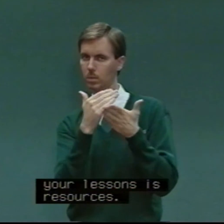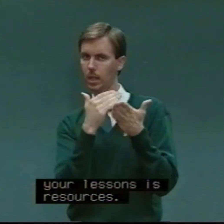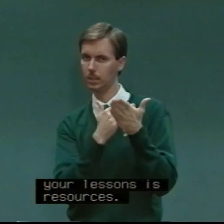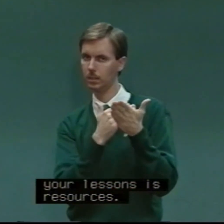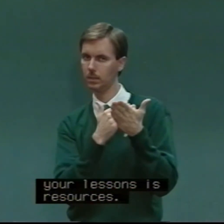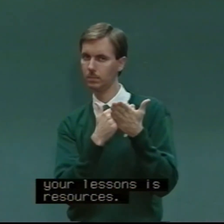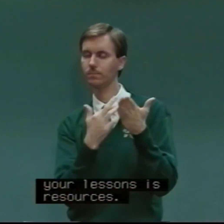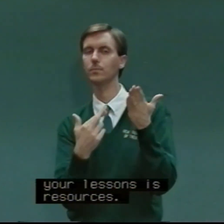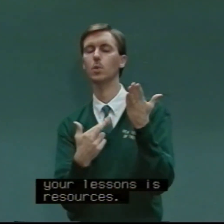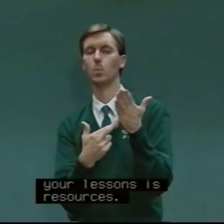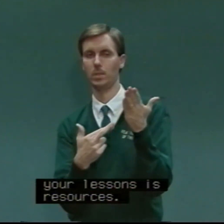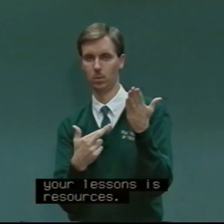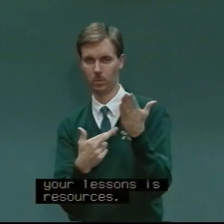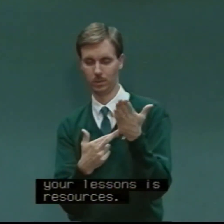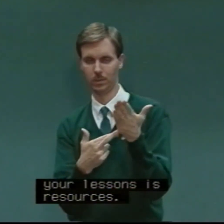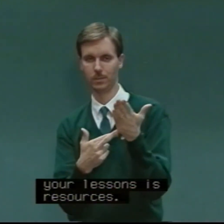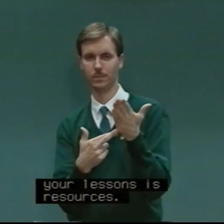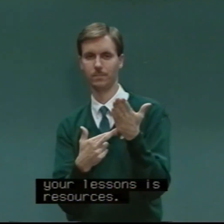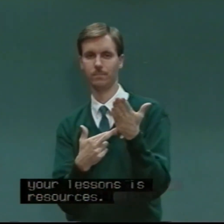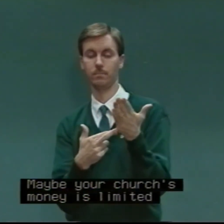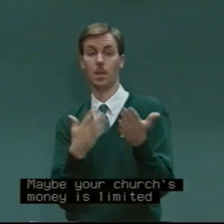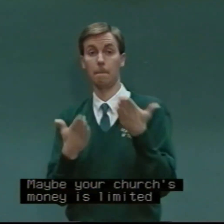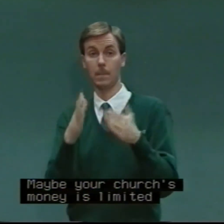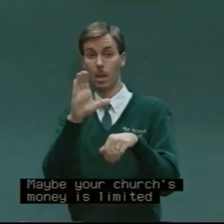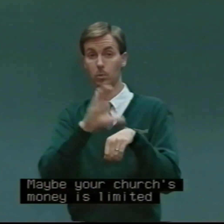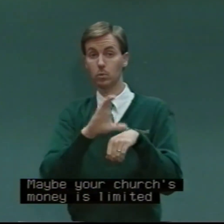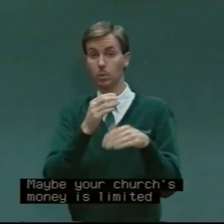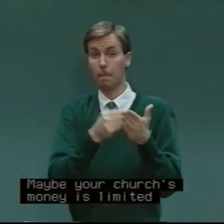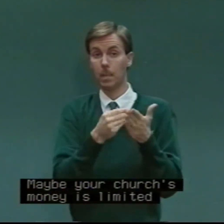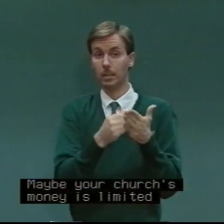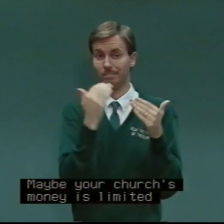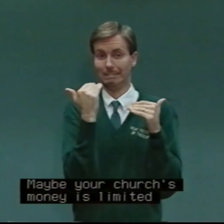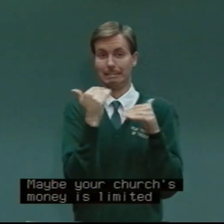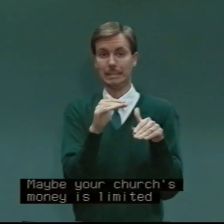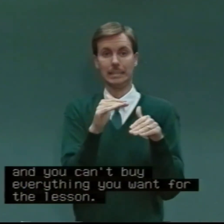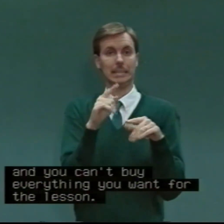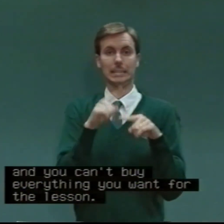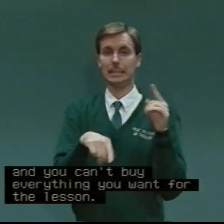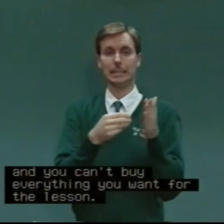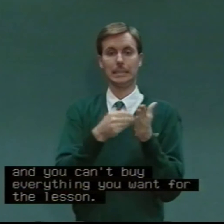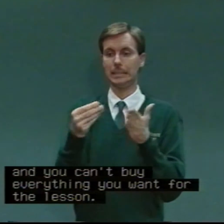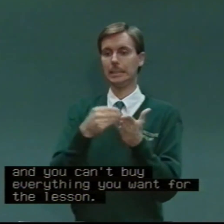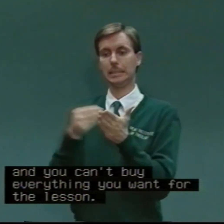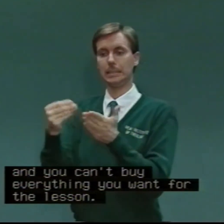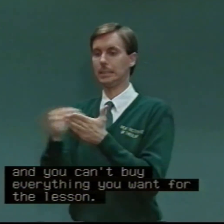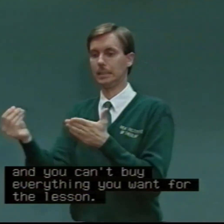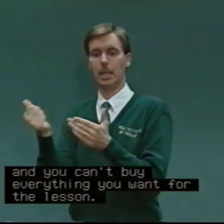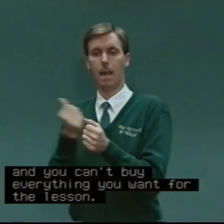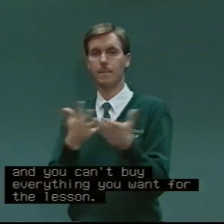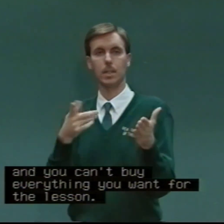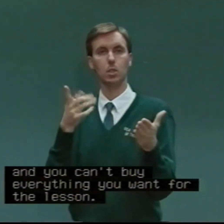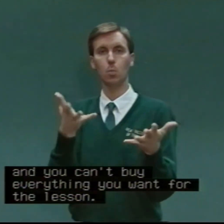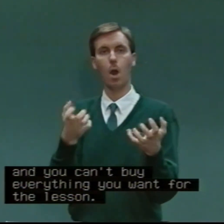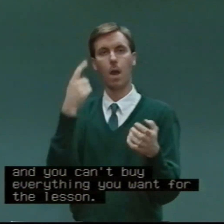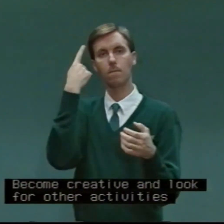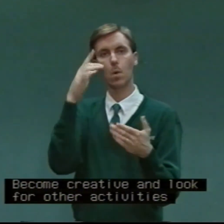your lesson is resource. Maybe your church's money is limited and you can't buy everything you want for that